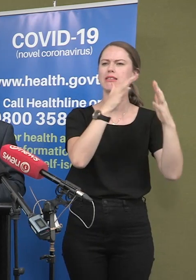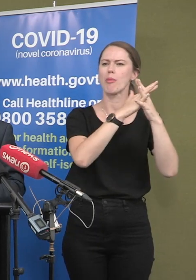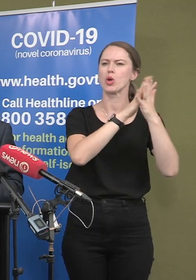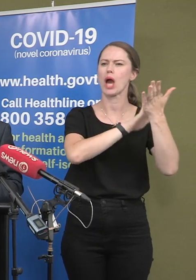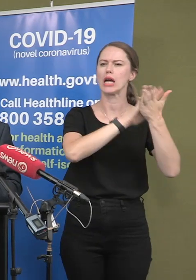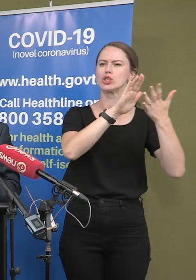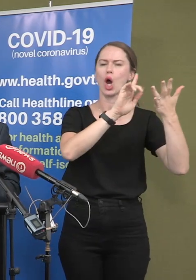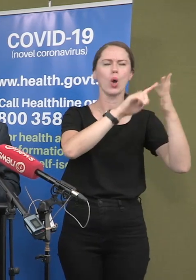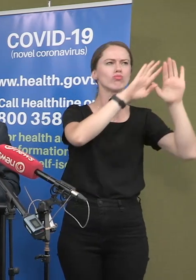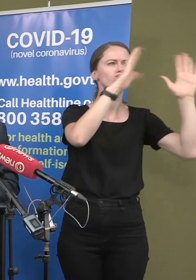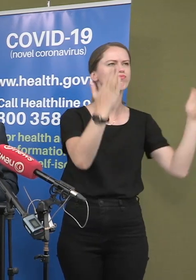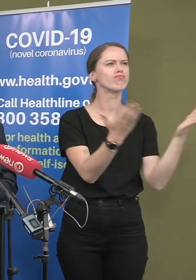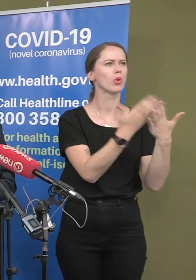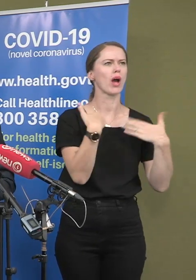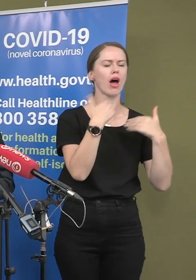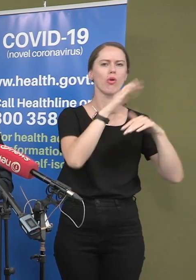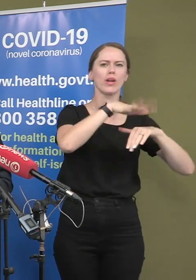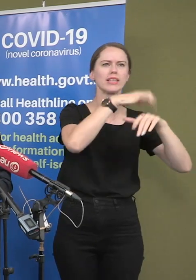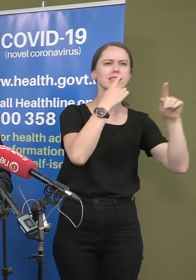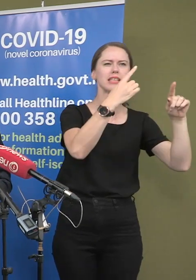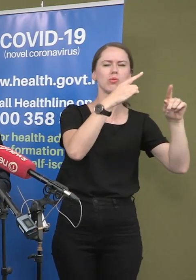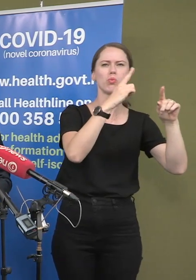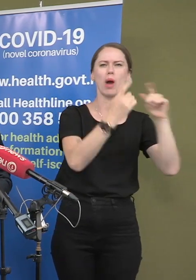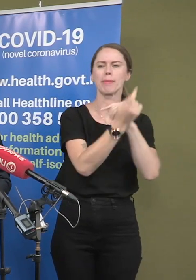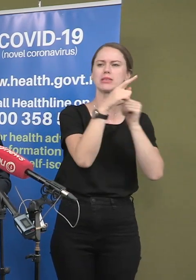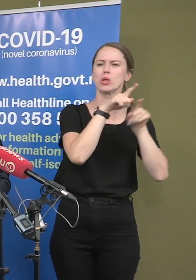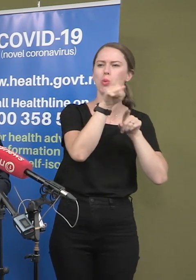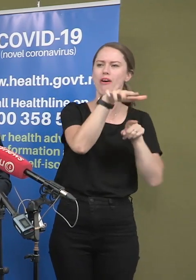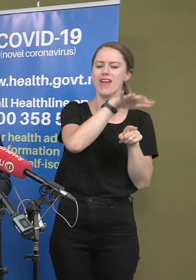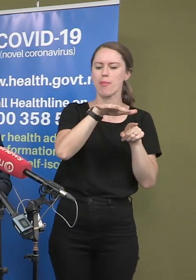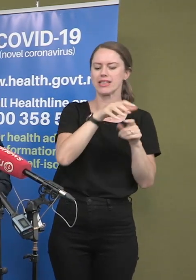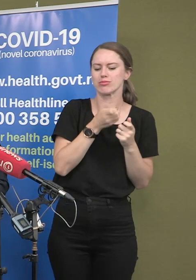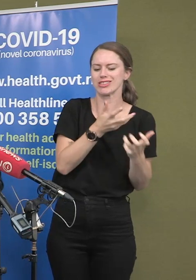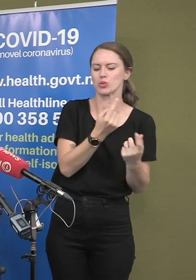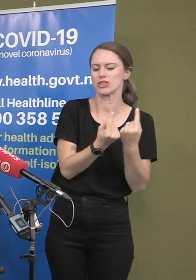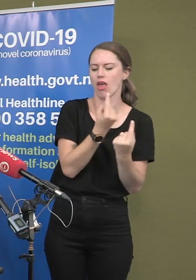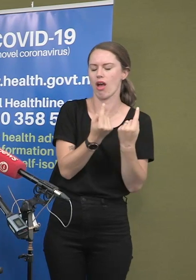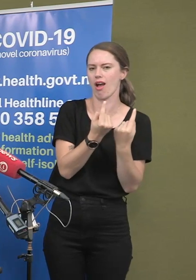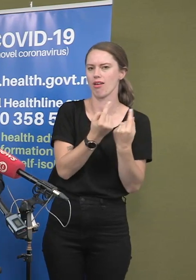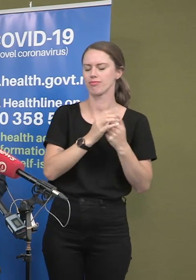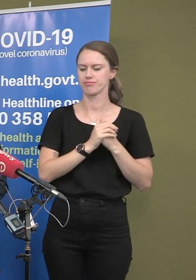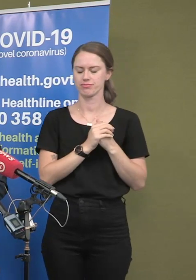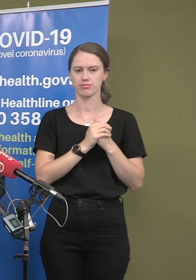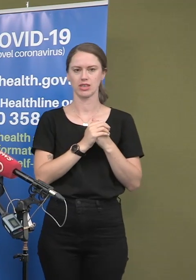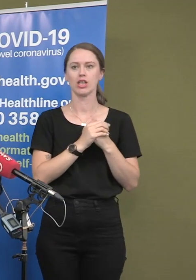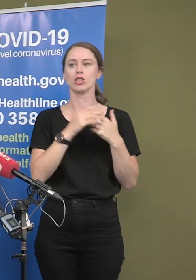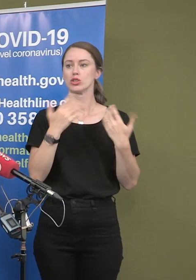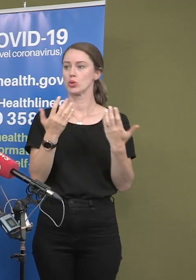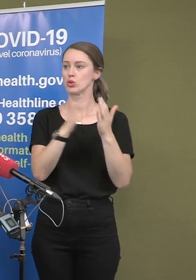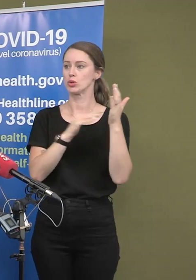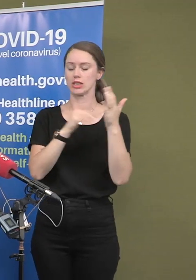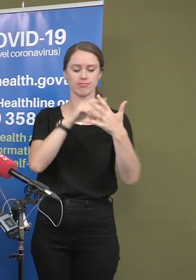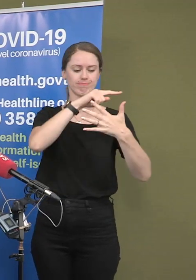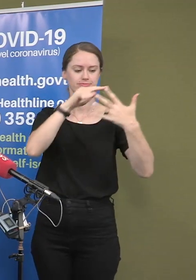about around spread primarily within families. Of the positive cases in New Zealand, one